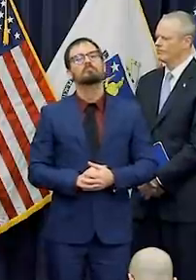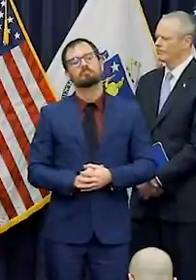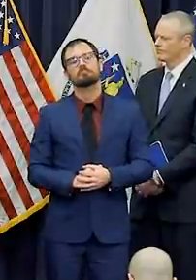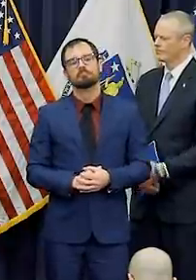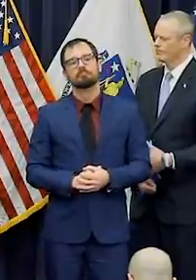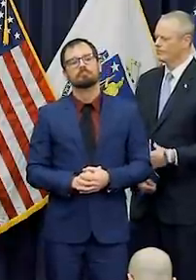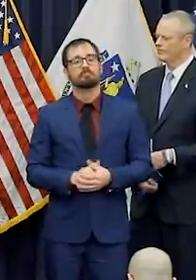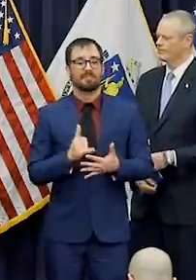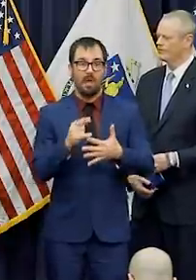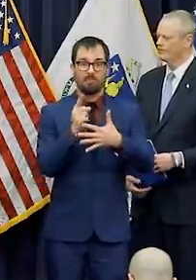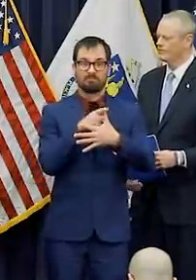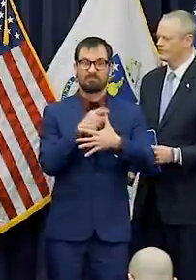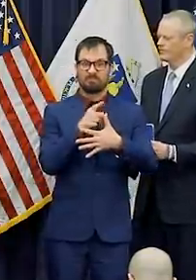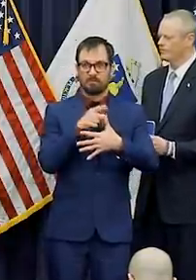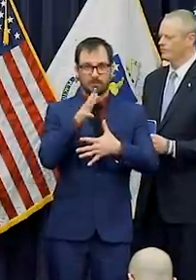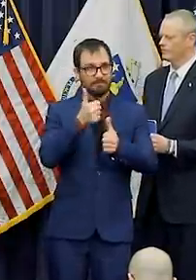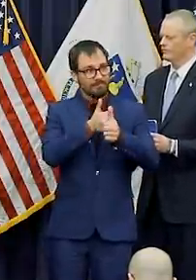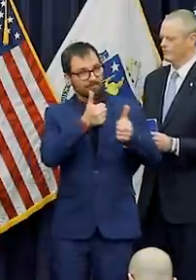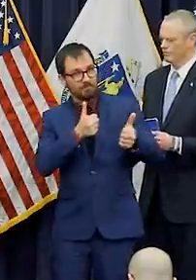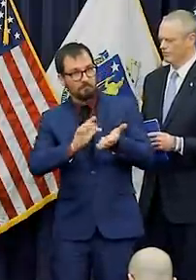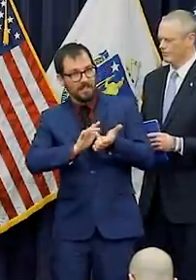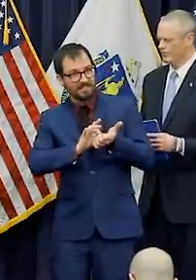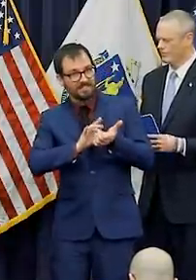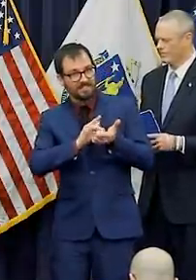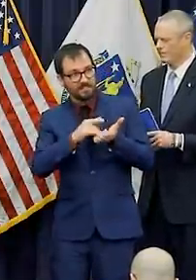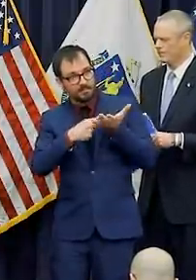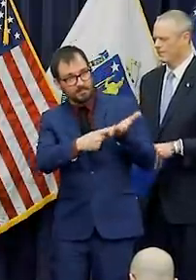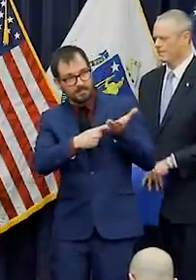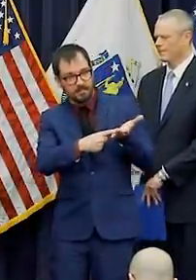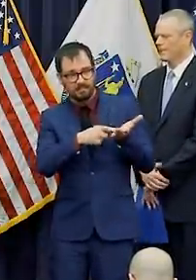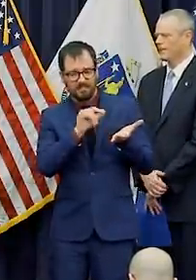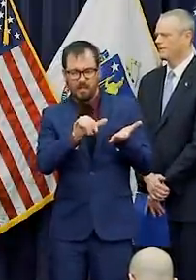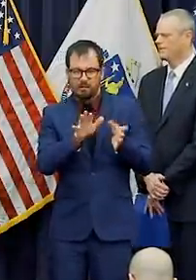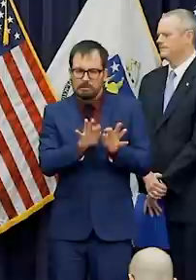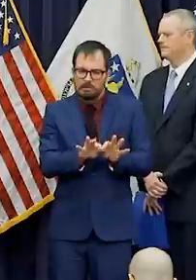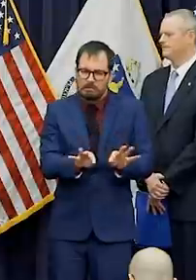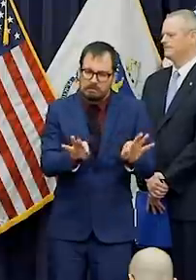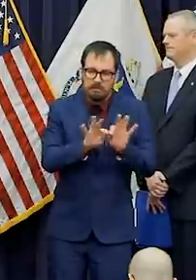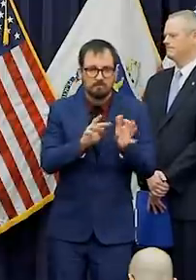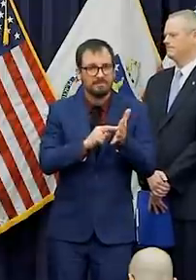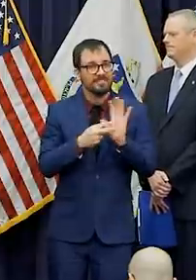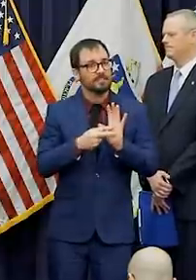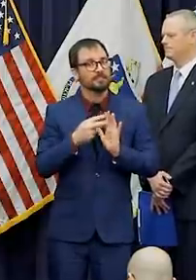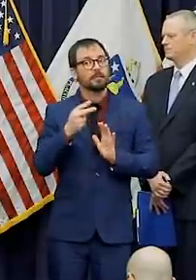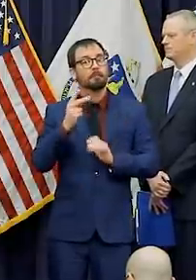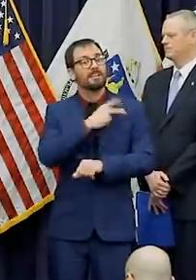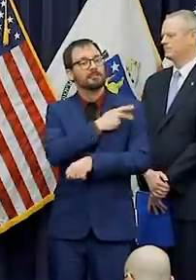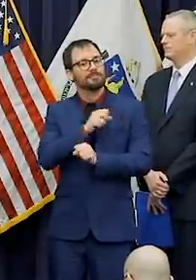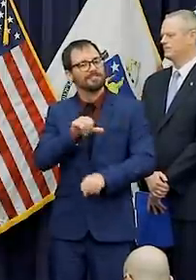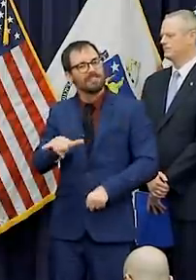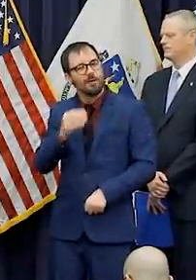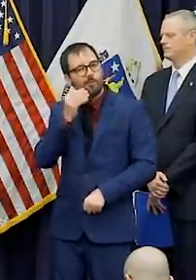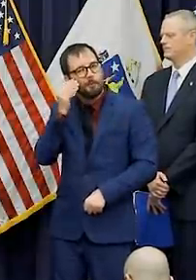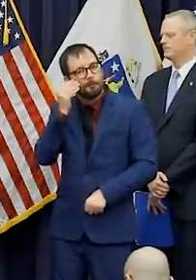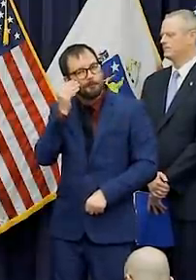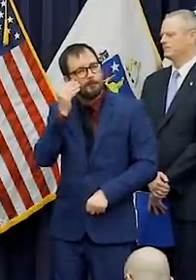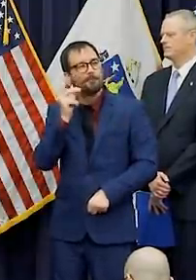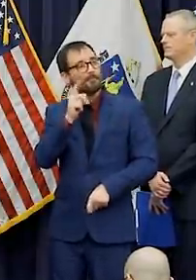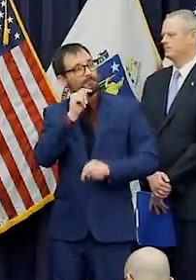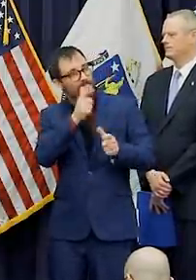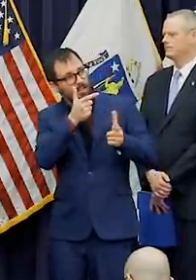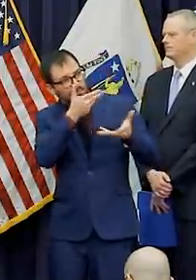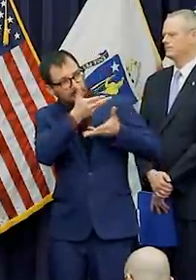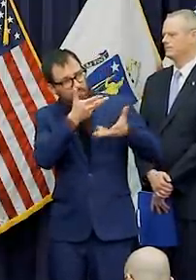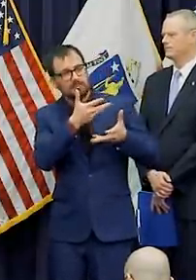patients. By enabling patients to remain at home, rapid treatment delivery can be provided. We can adhere to social